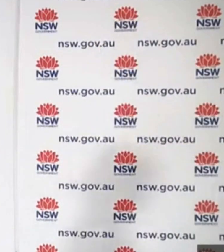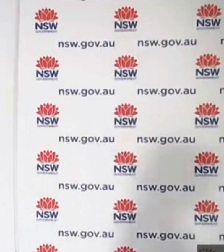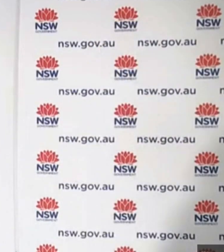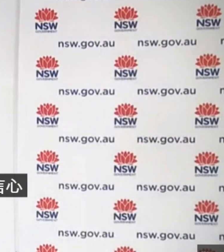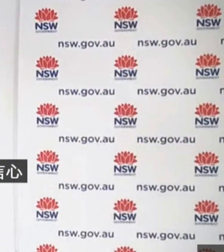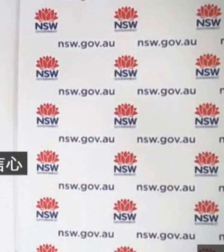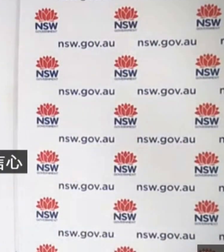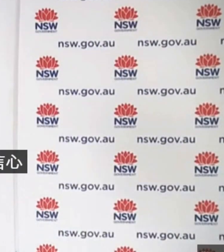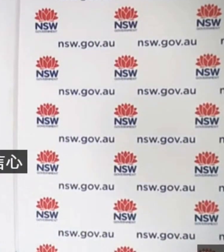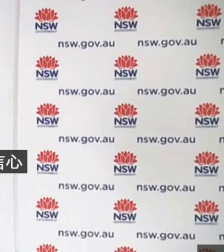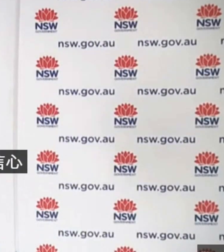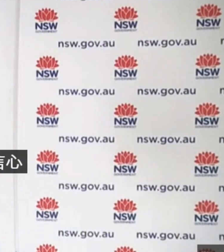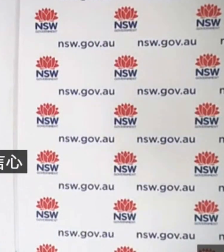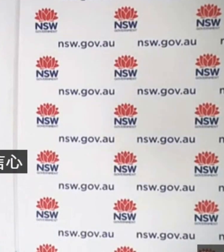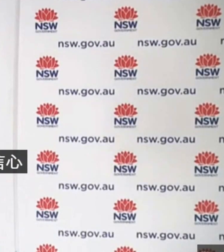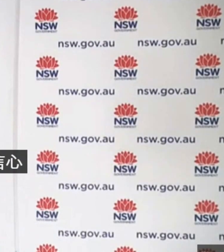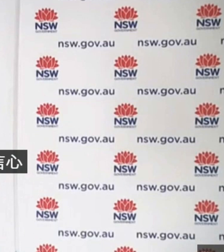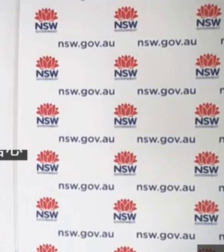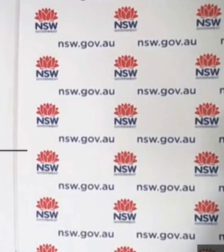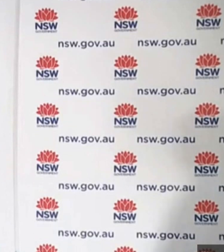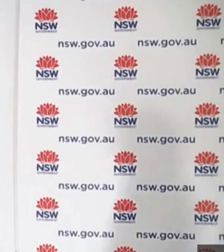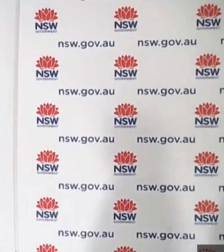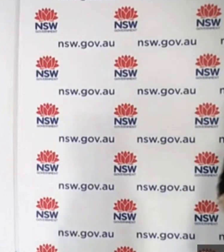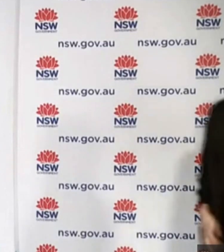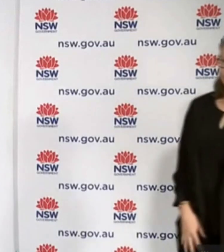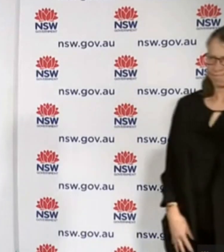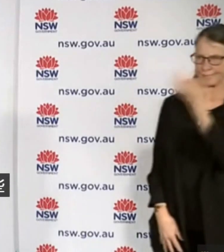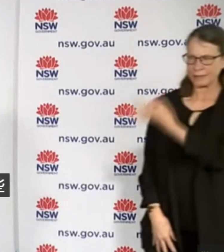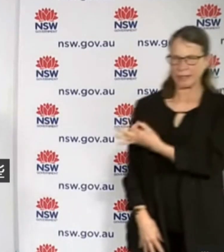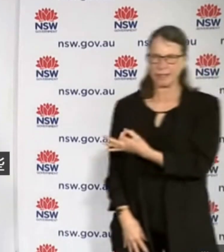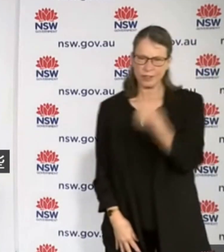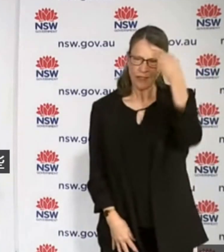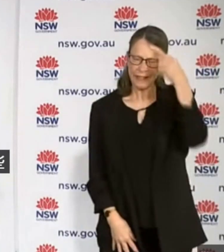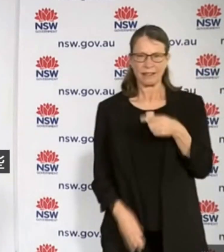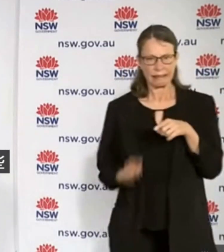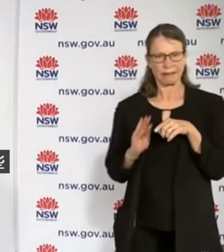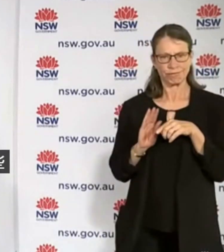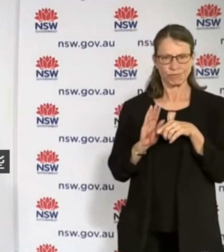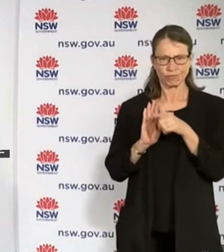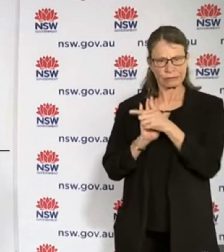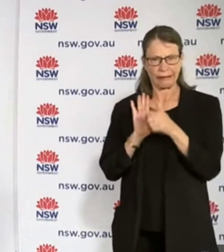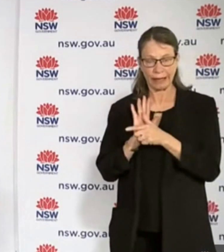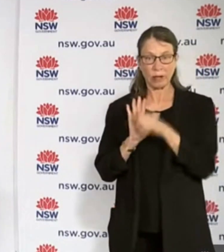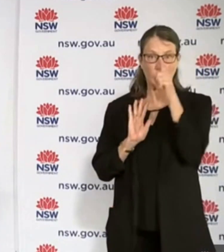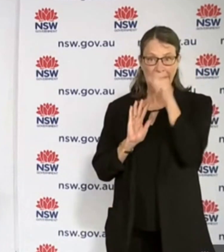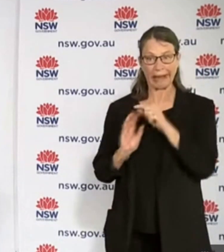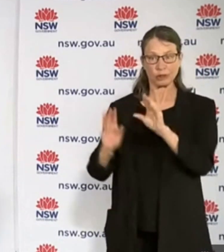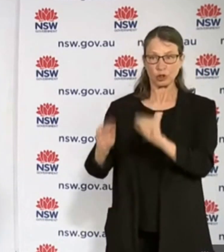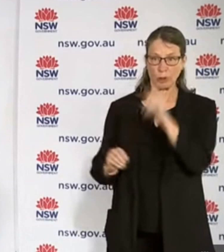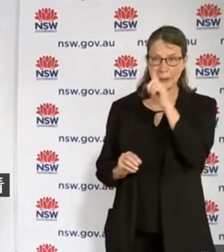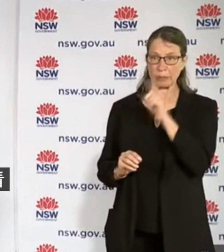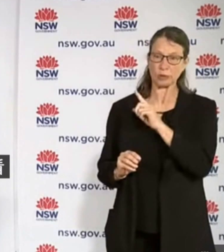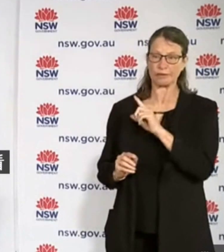Are you confident that you're on solid legal ground stopping unvaccinated people from doing all these things? And is it businesses who will have to wear that legal risk?